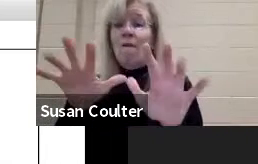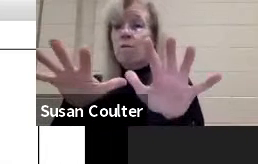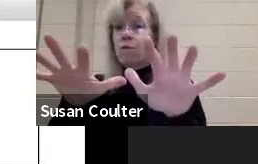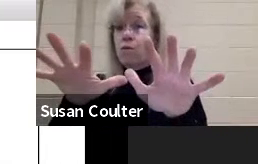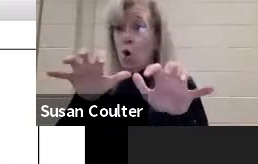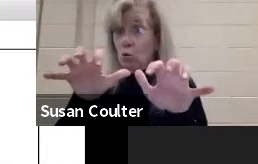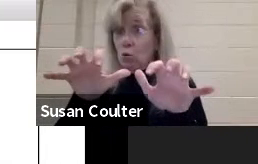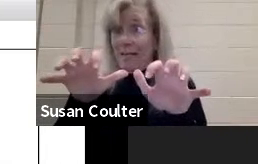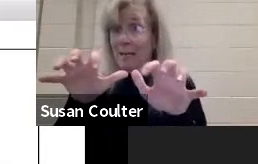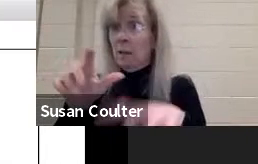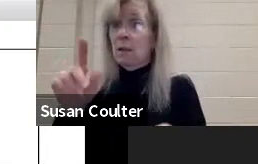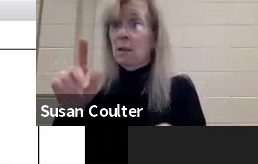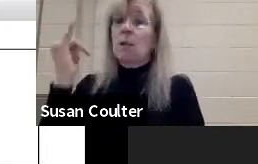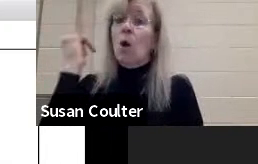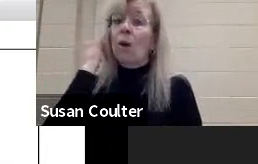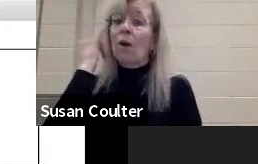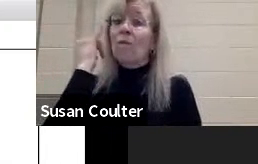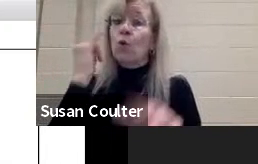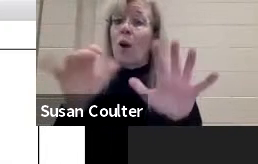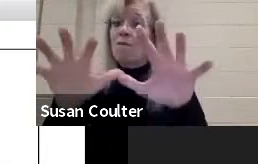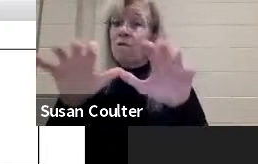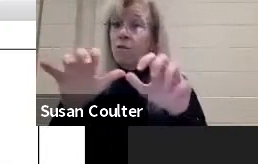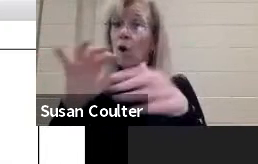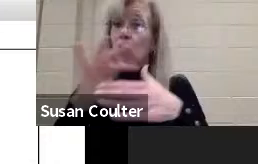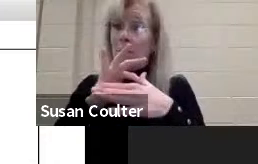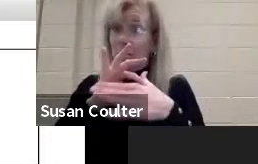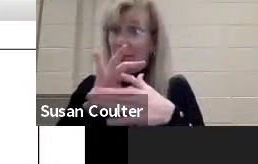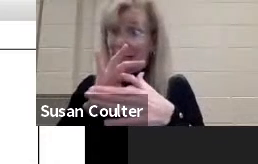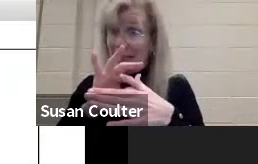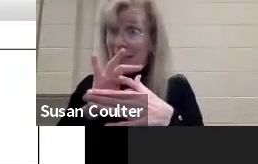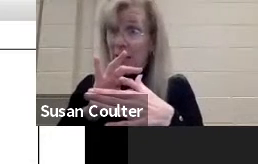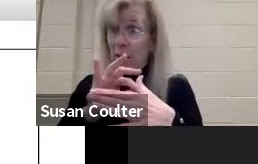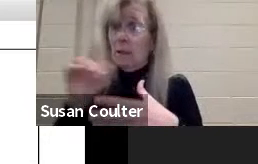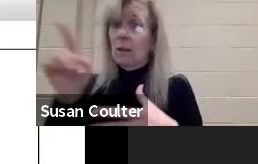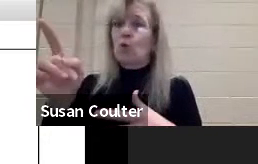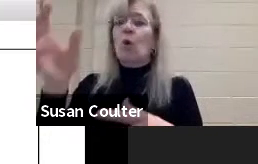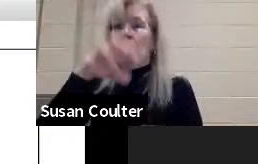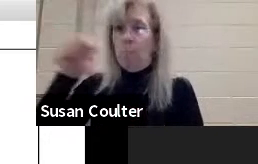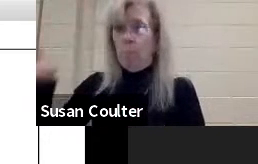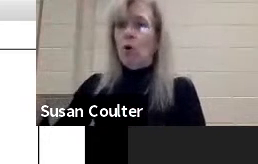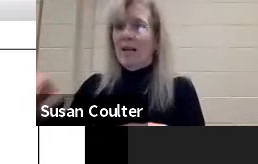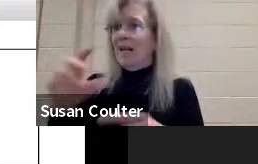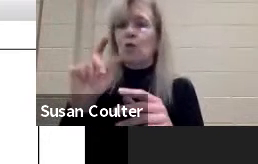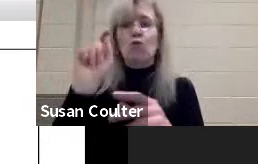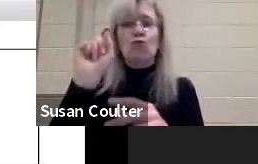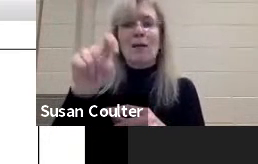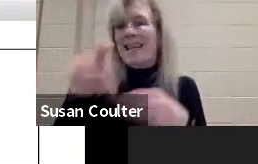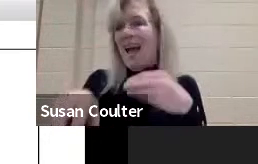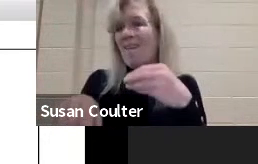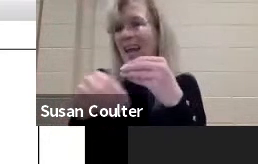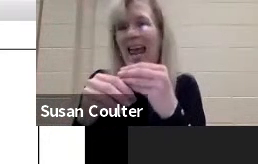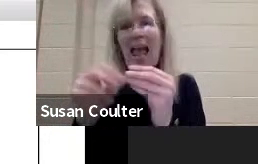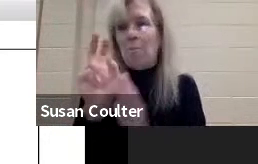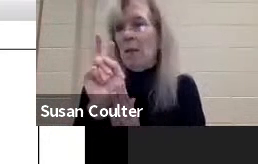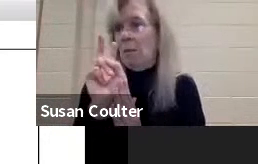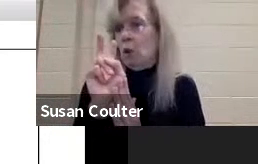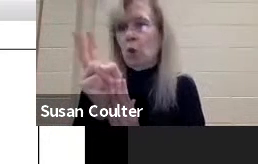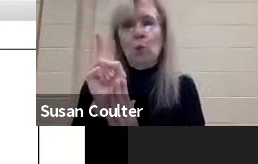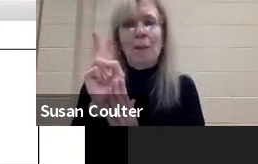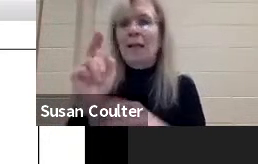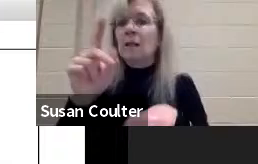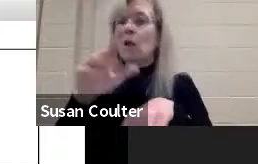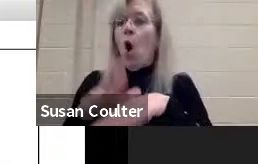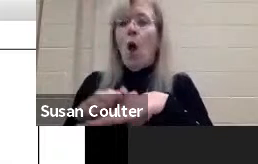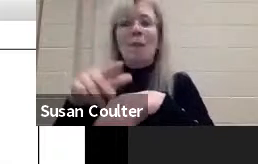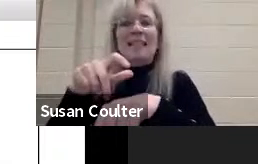cook frozen. So if you have frozen meat, you can put it in. You just have to add maybe